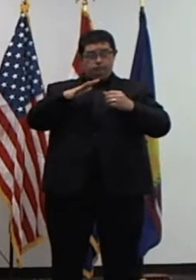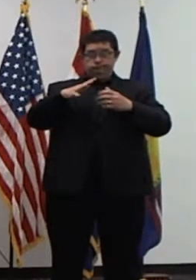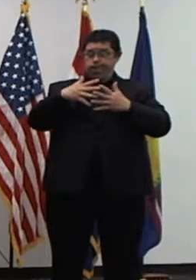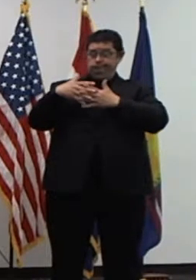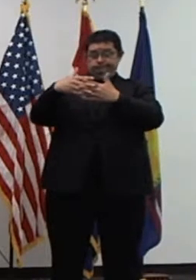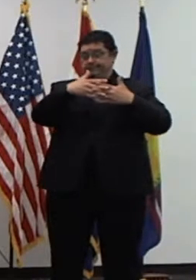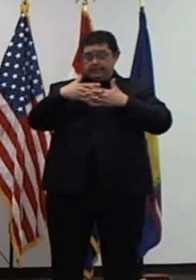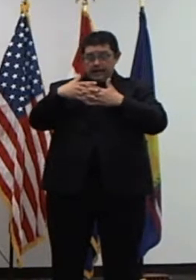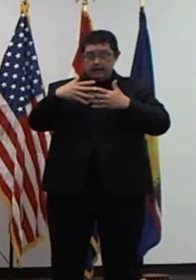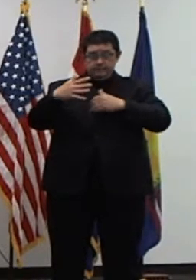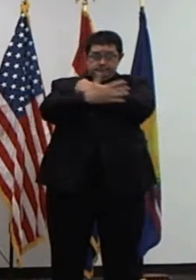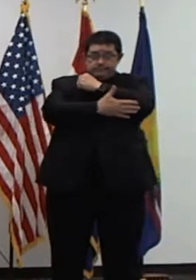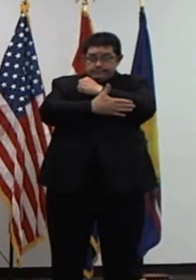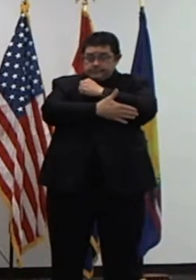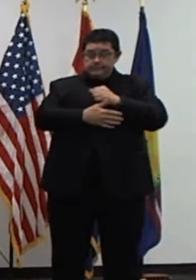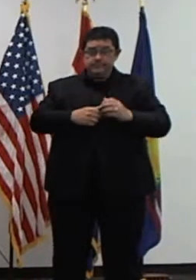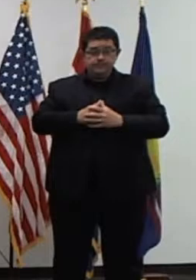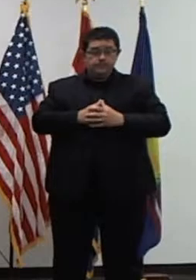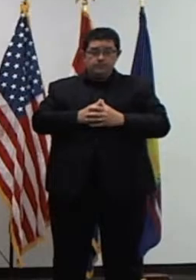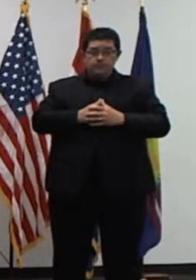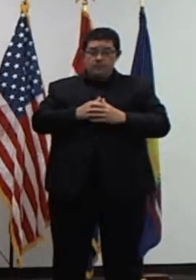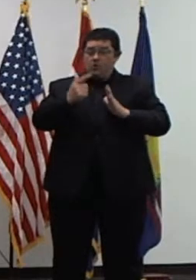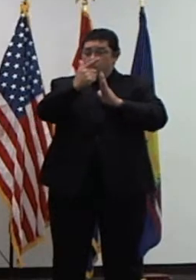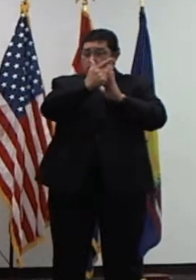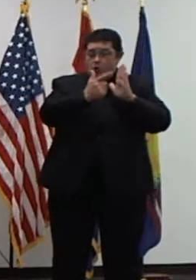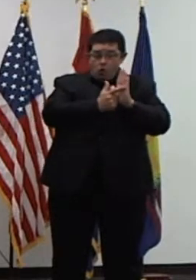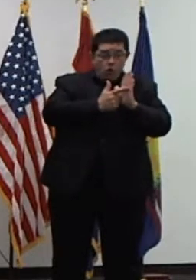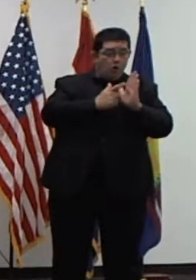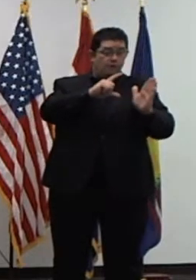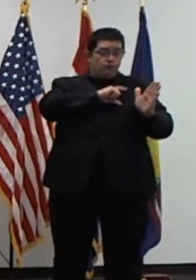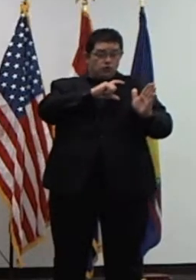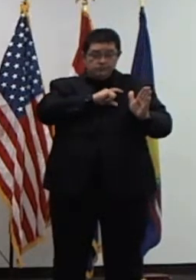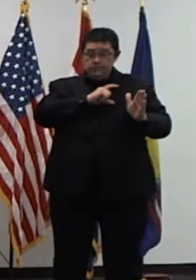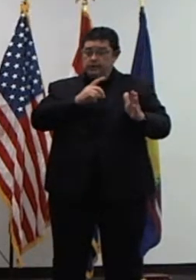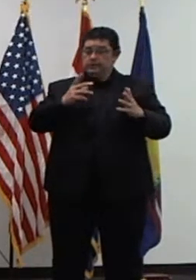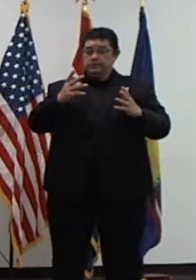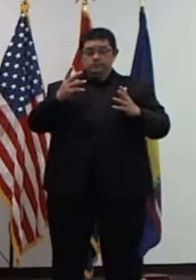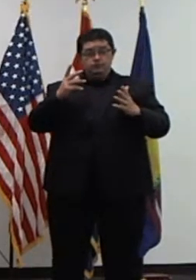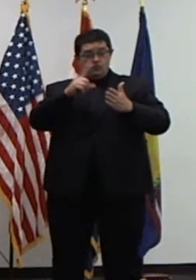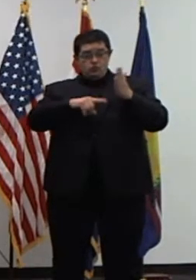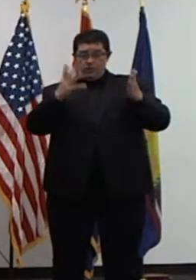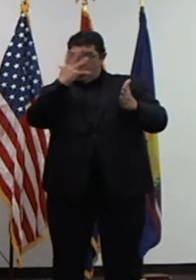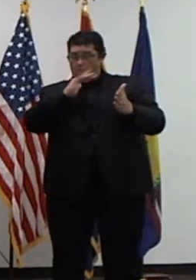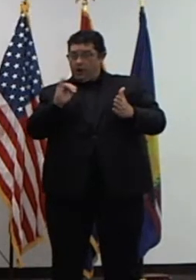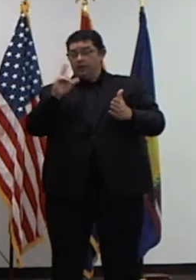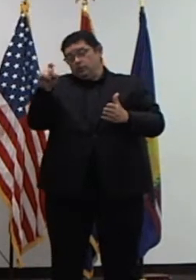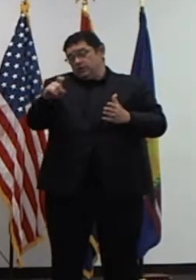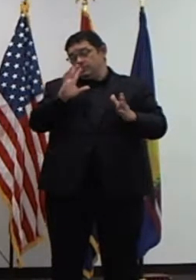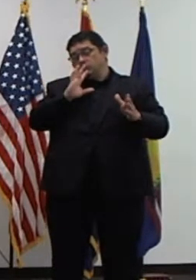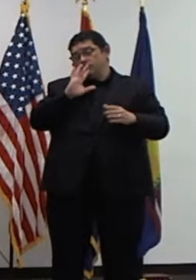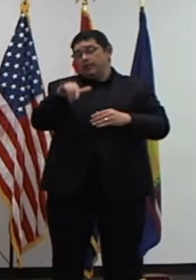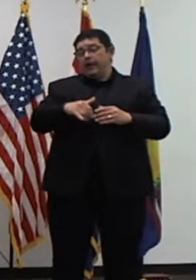our relationship with law enforcement in our community and what that looks like, and we need to be talking about it.